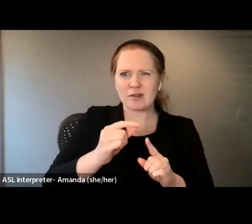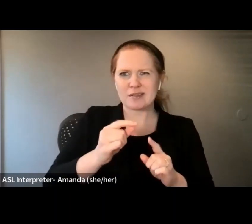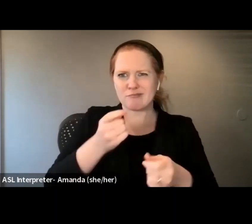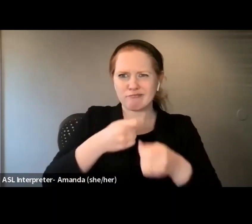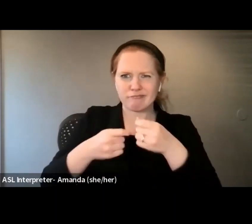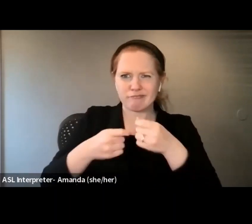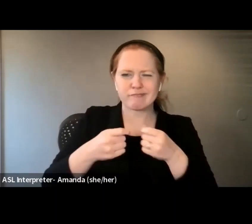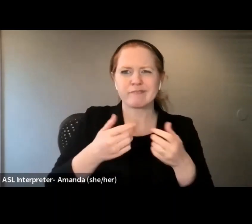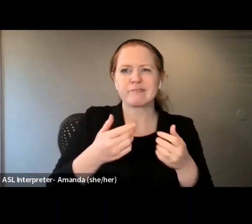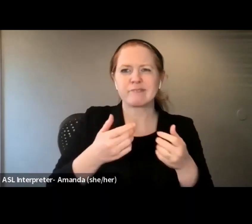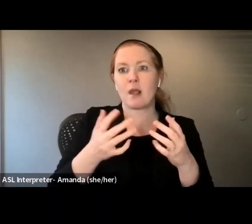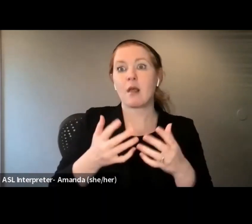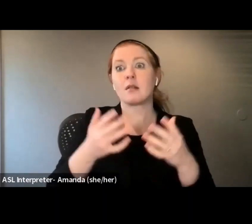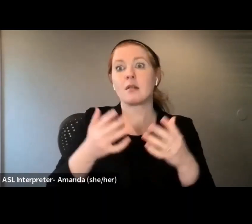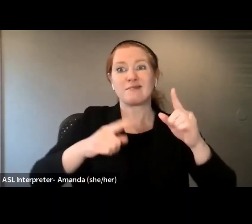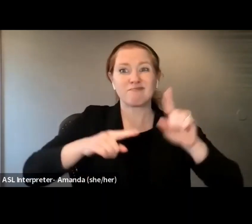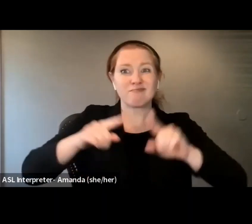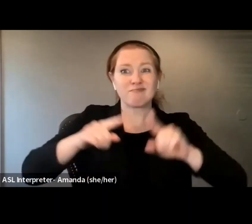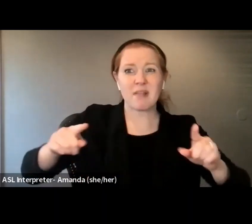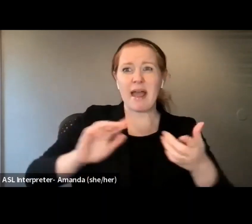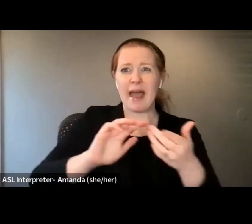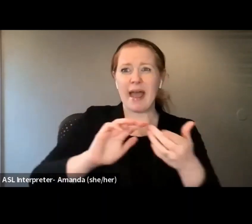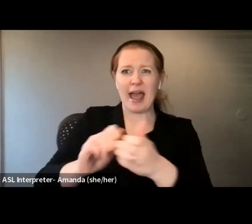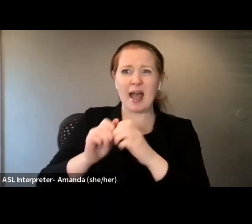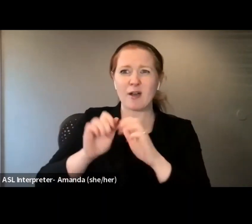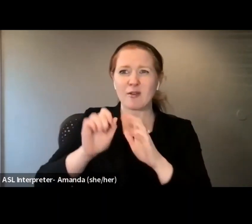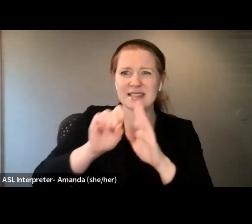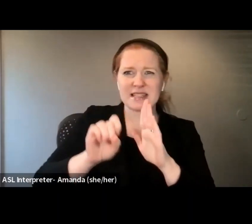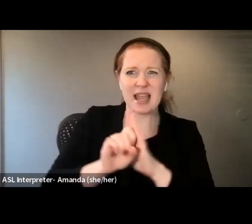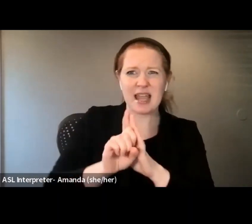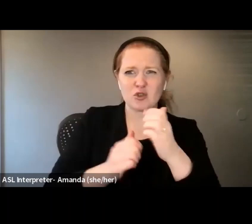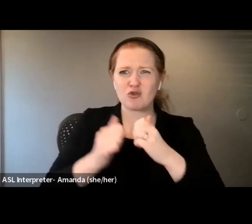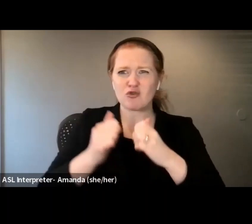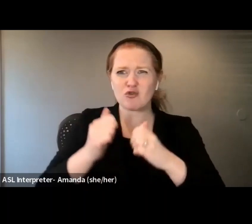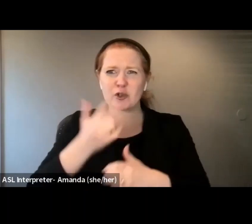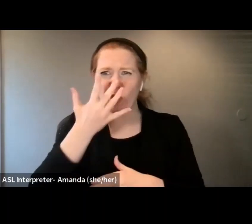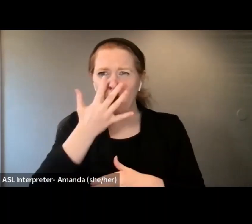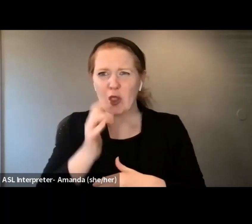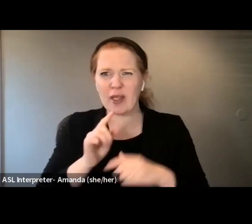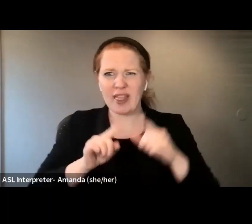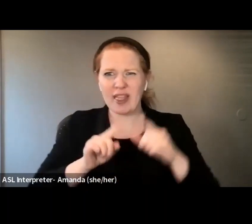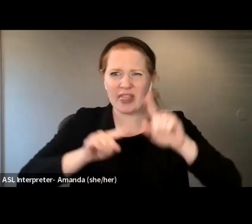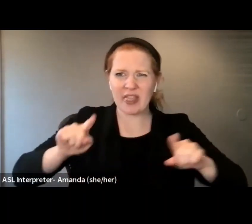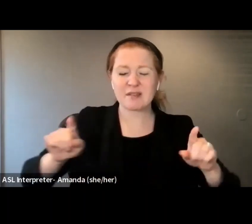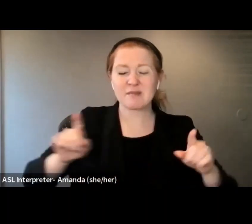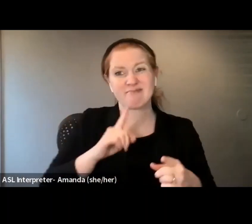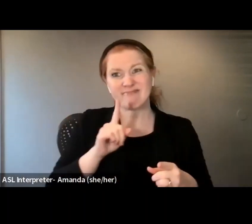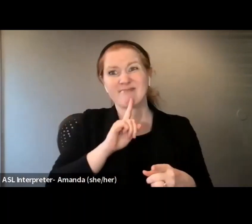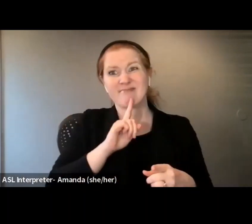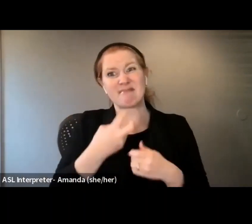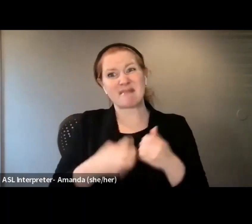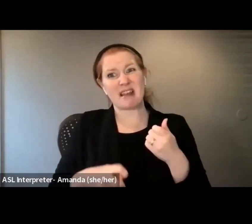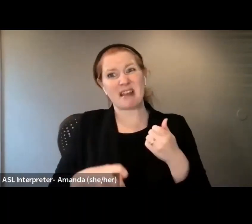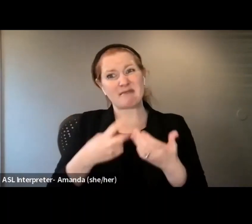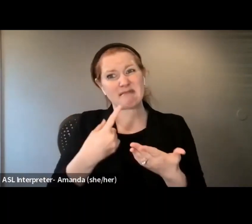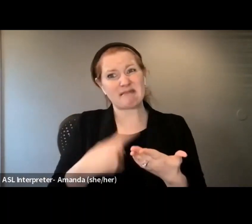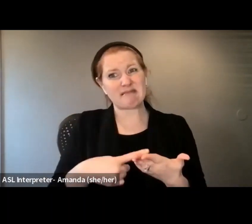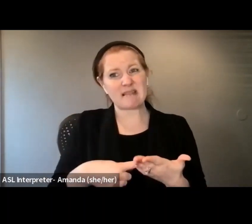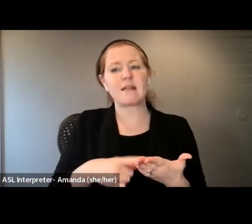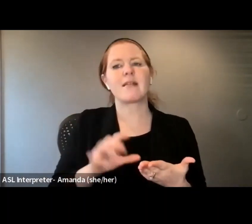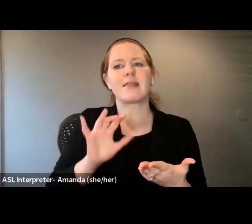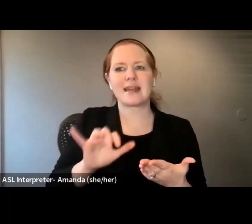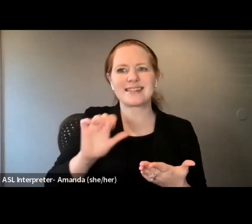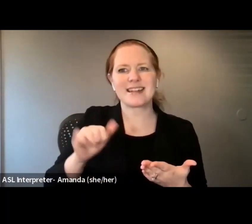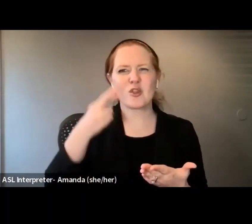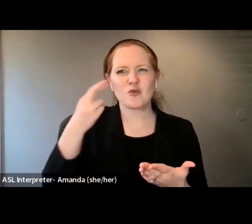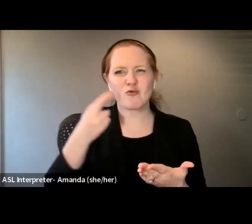significant variations in terms of how states can structure them, which makes it hard to talk about in some ways. And that's another reason why learning to read